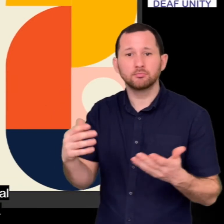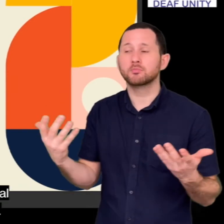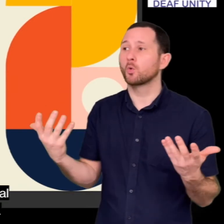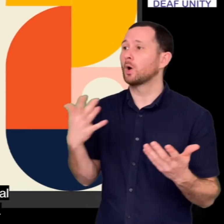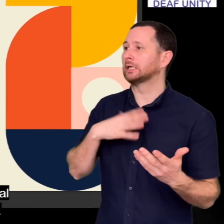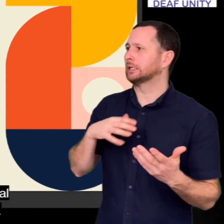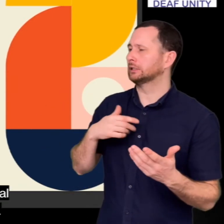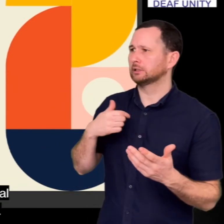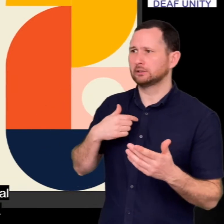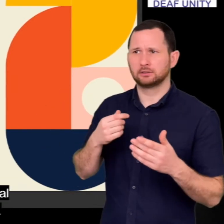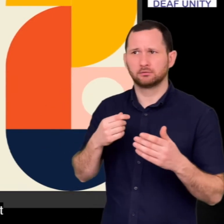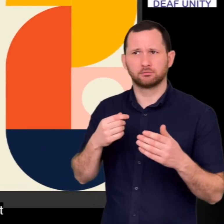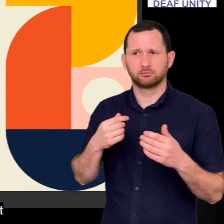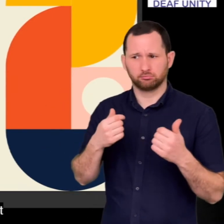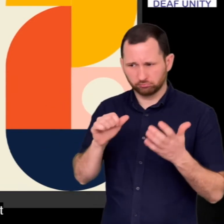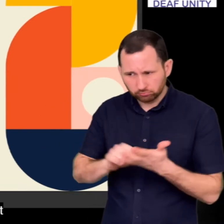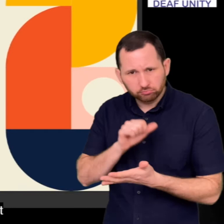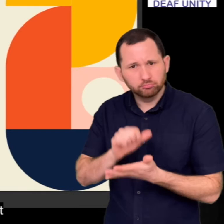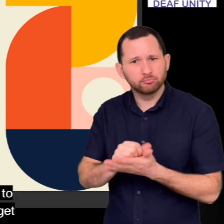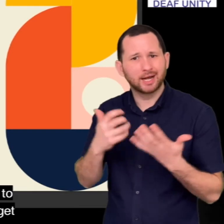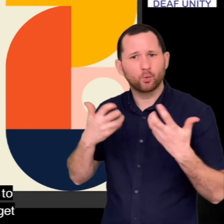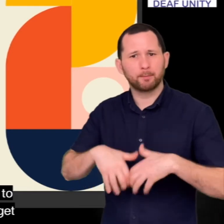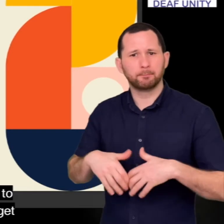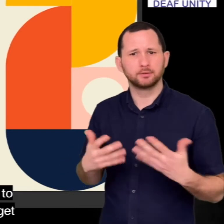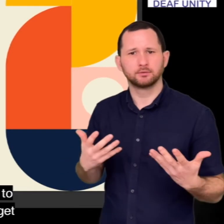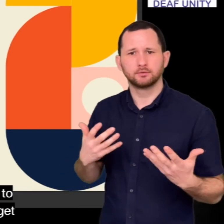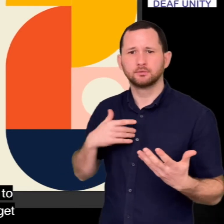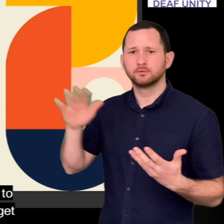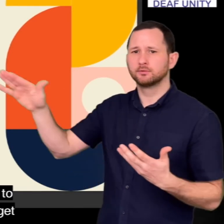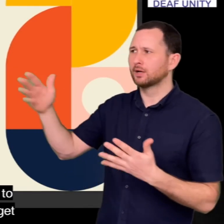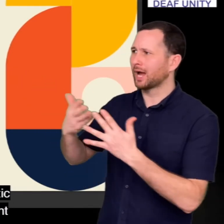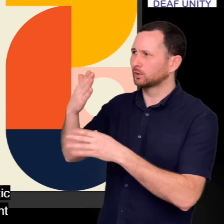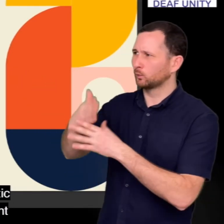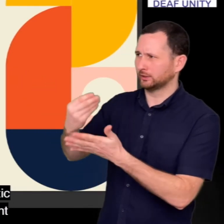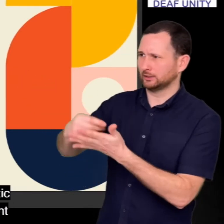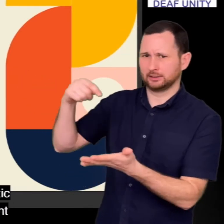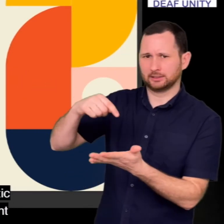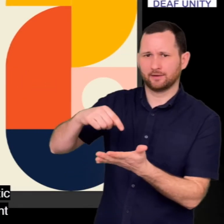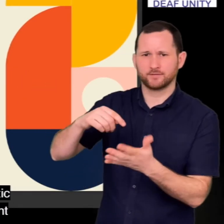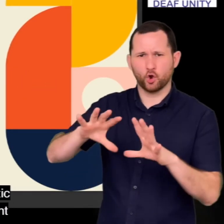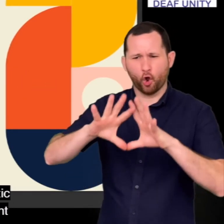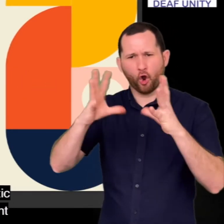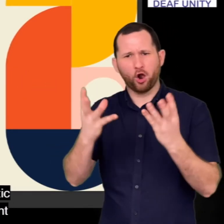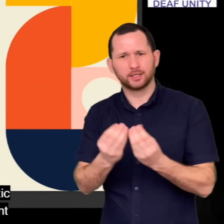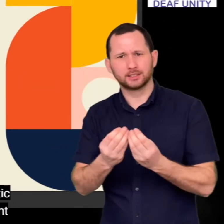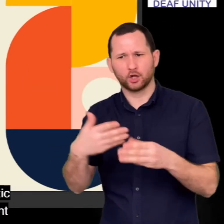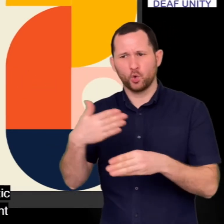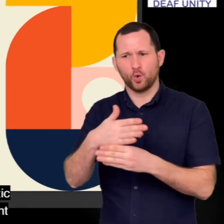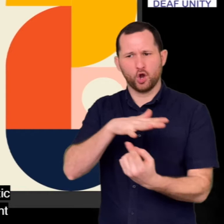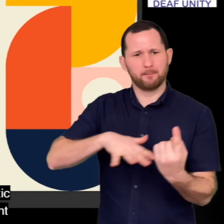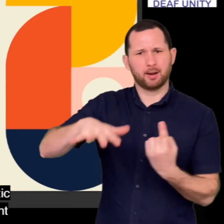As I said, special aids and equipment. And also you can get, if you have an Access to Work budget, you can get what's called a holistic workplace